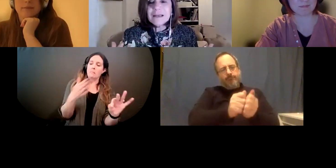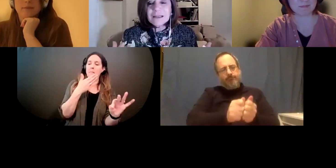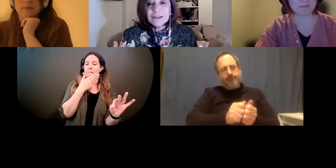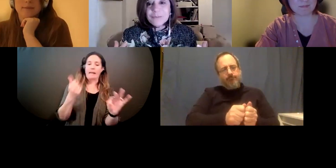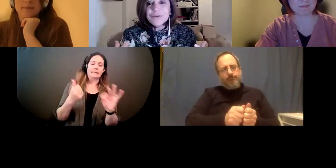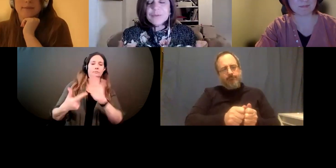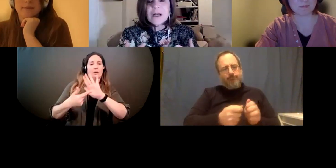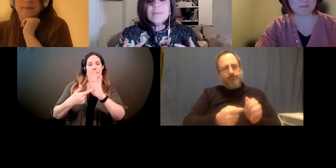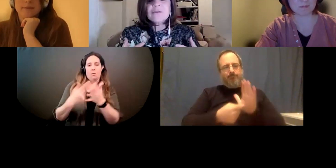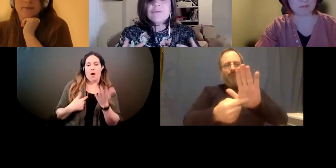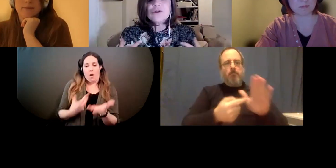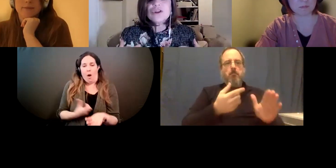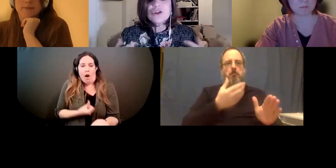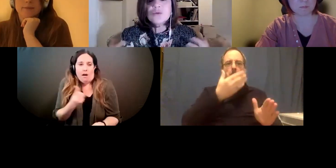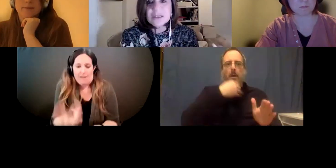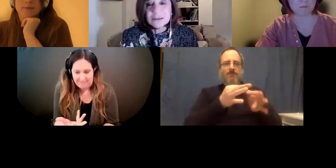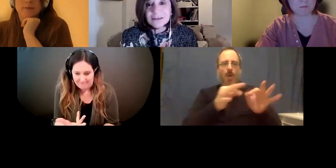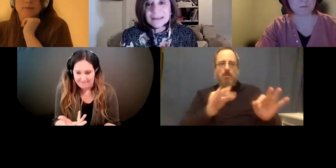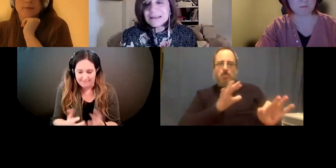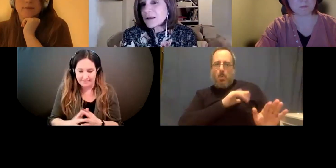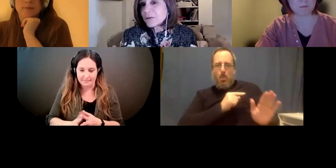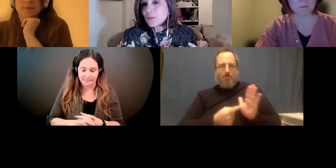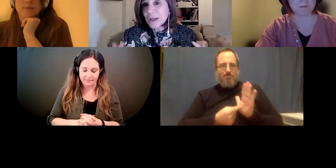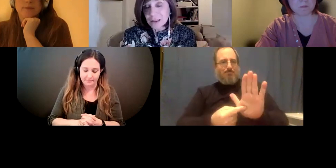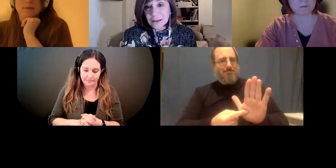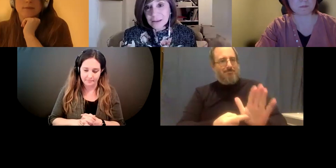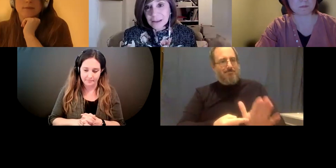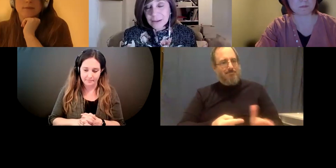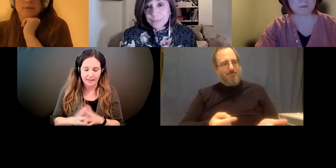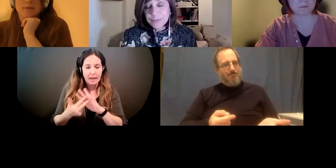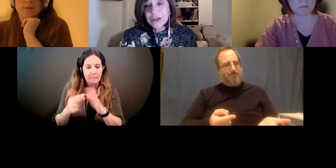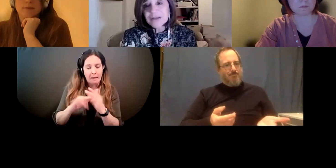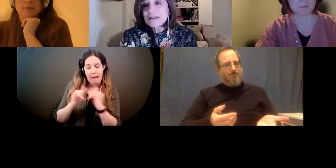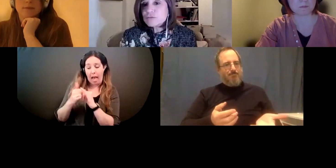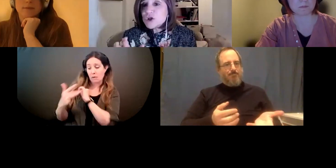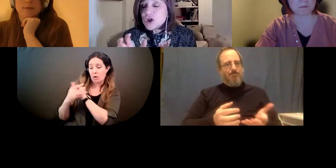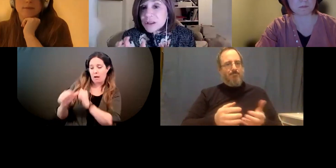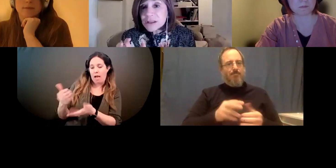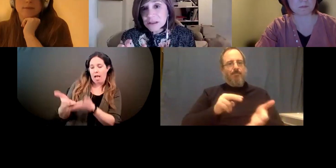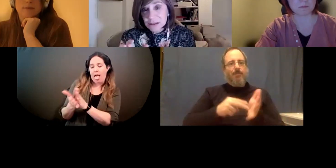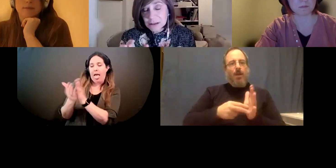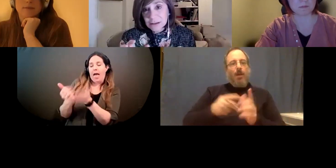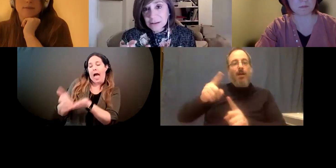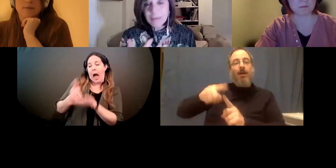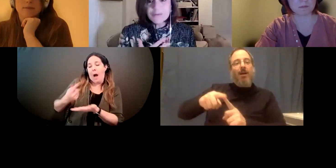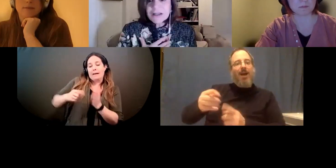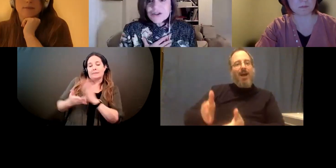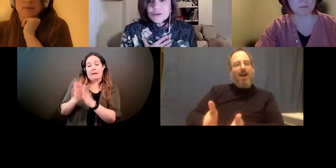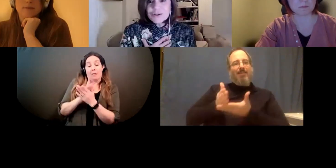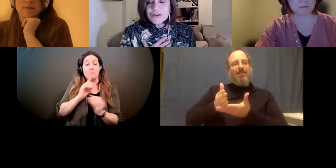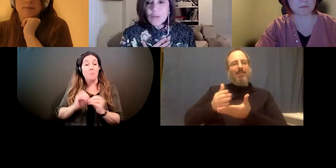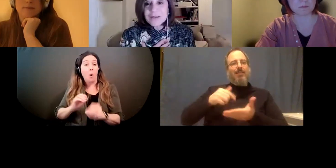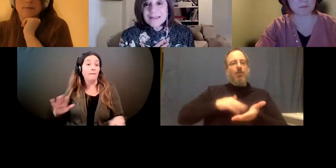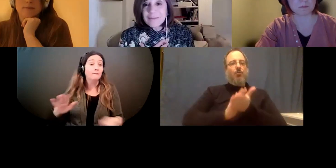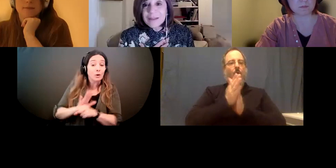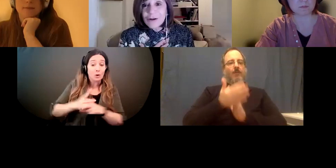back to becoming fully human in this other way, because this rigidity, my